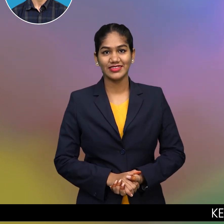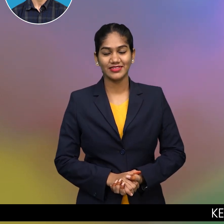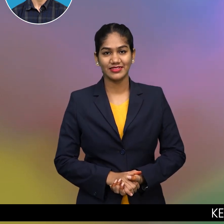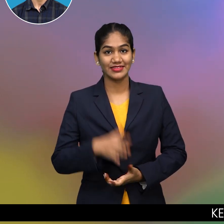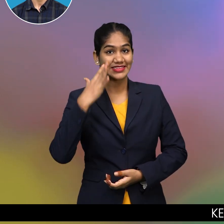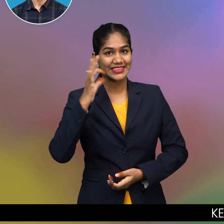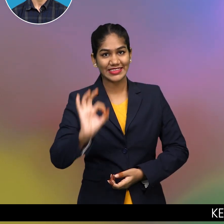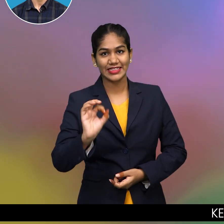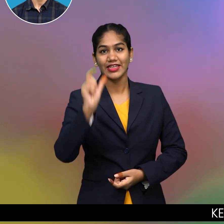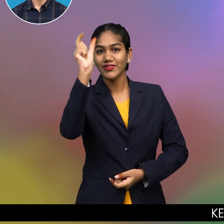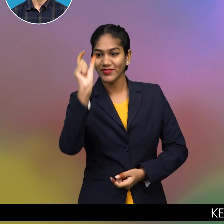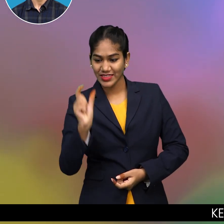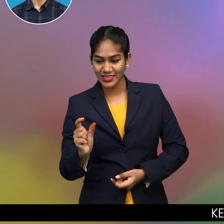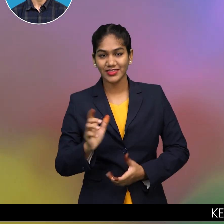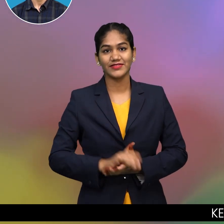Keywords: